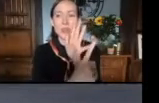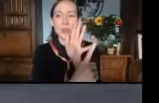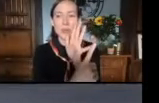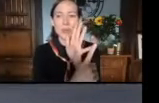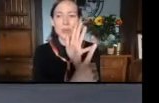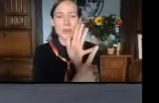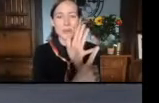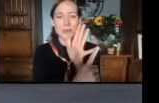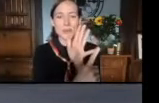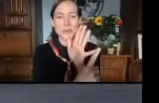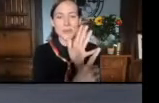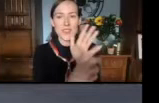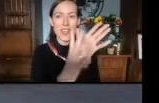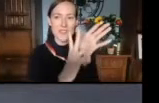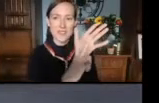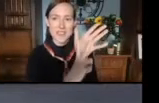U